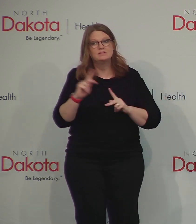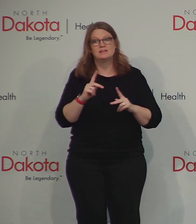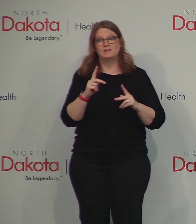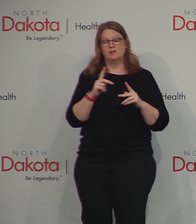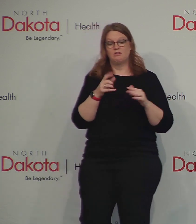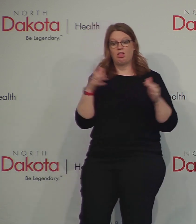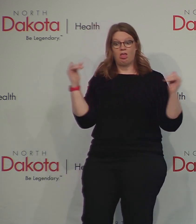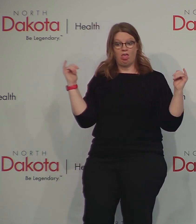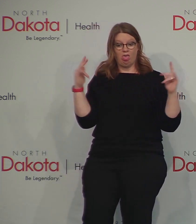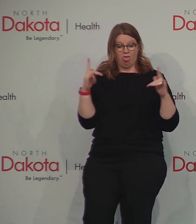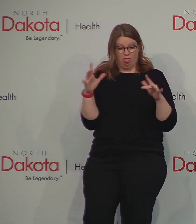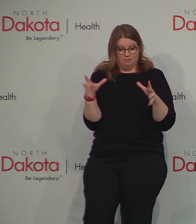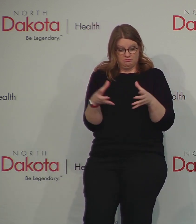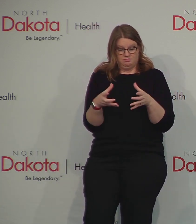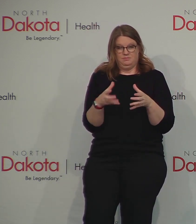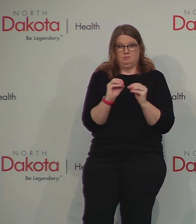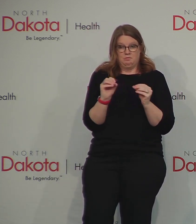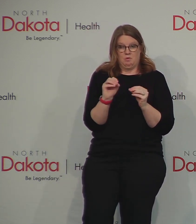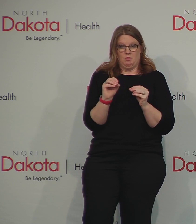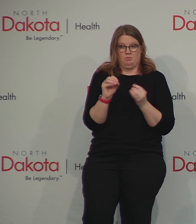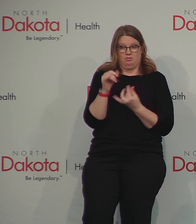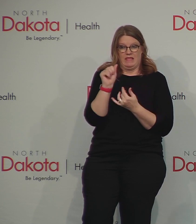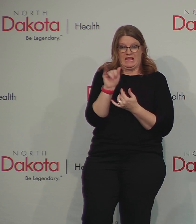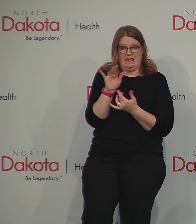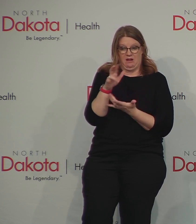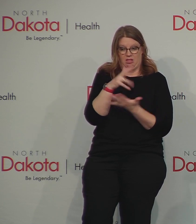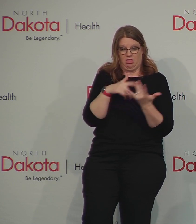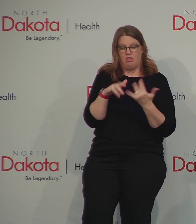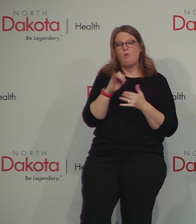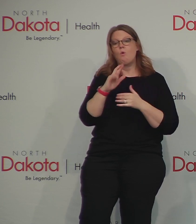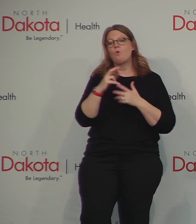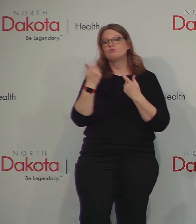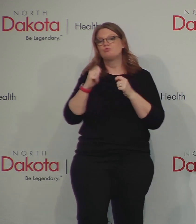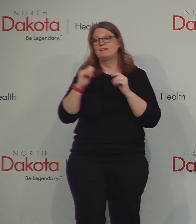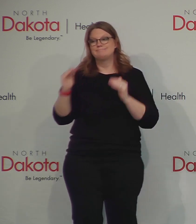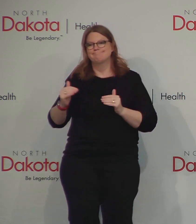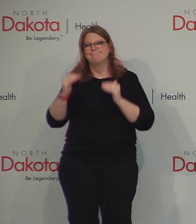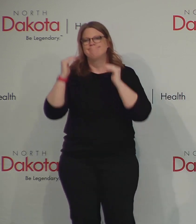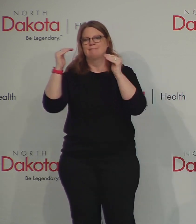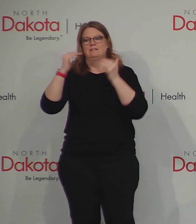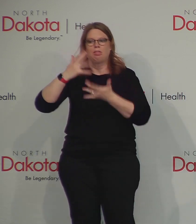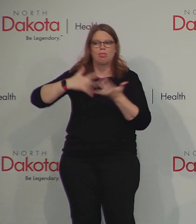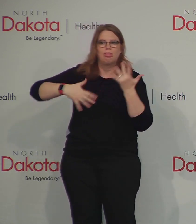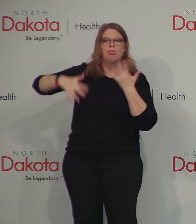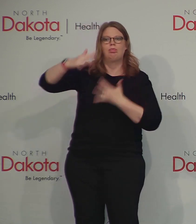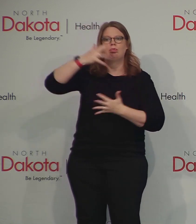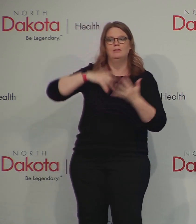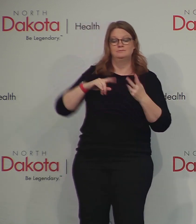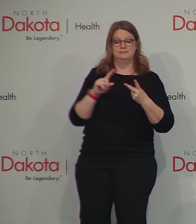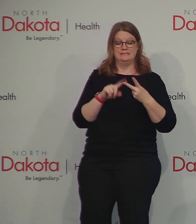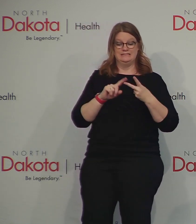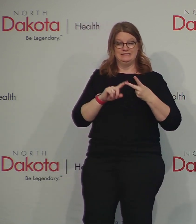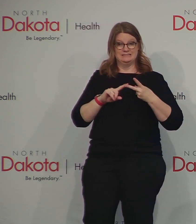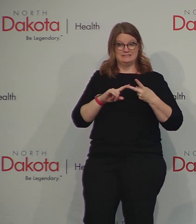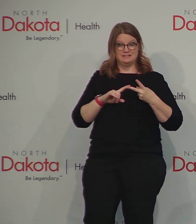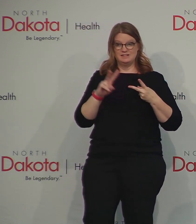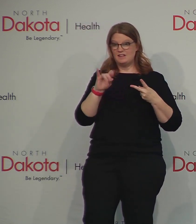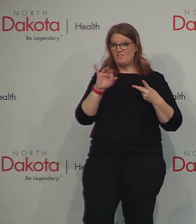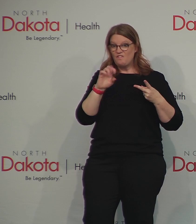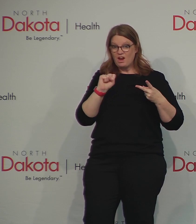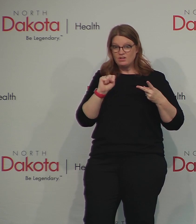ventilation and doing whatever you can to increase the ventilation where you are. The second thing, the virus